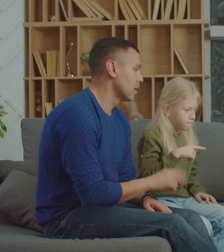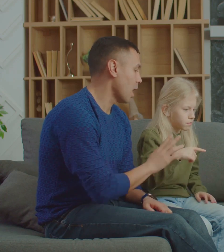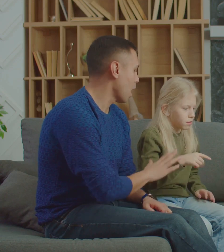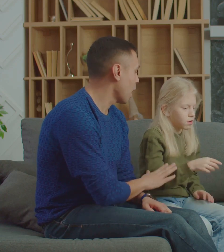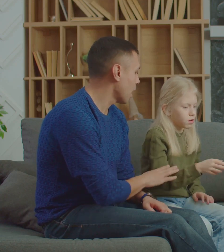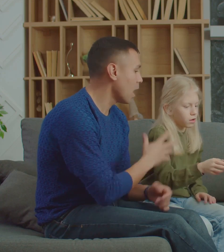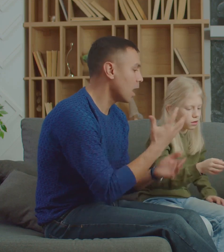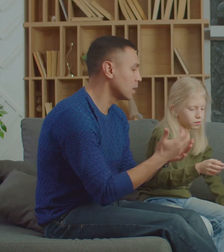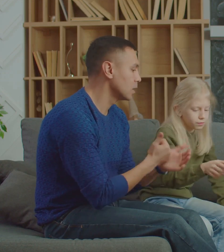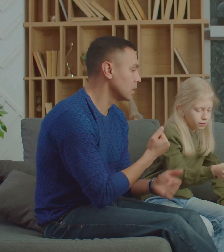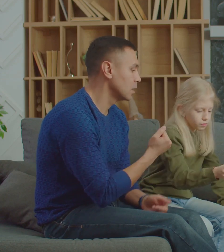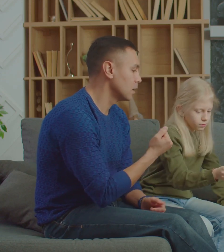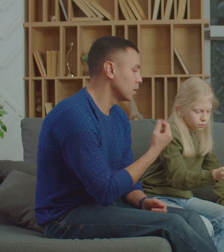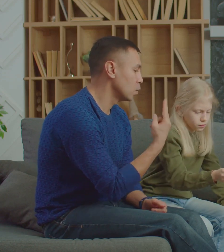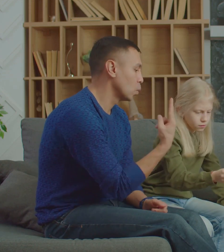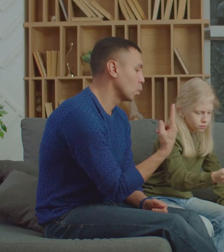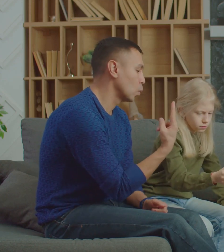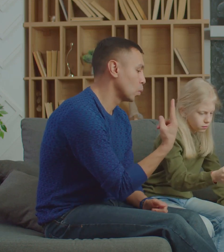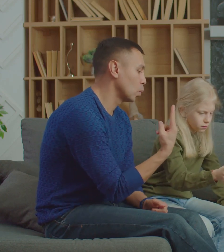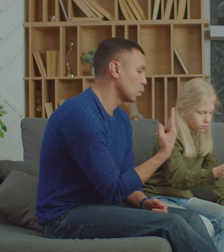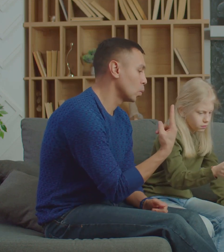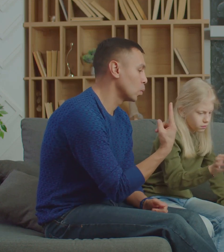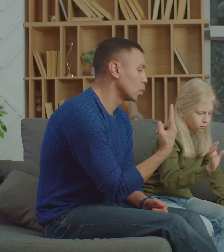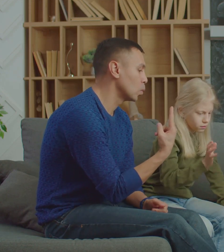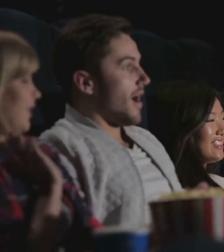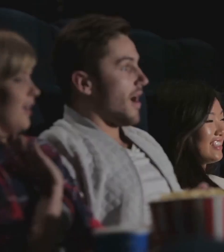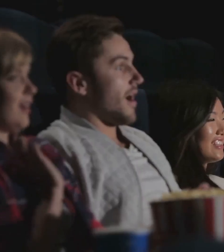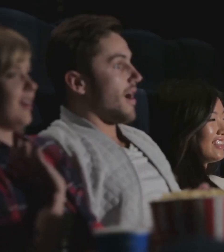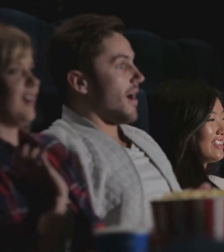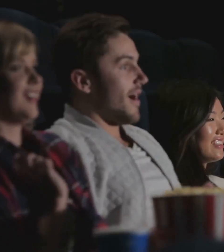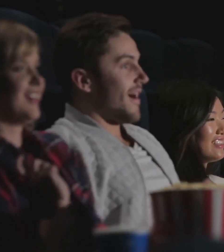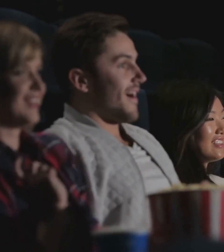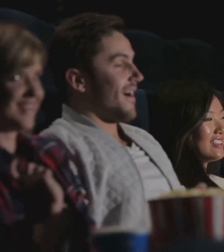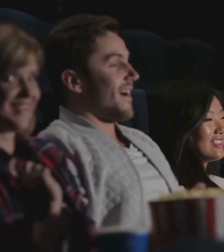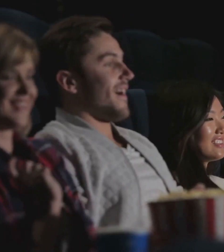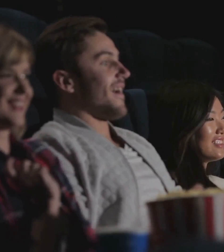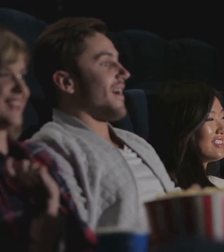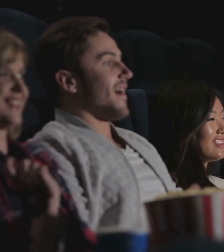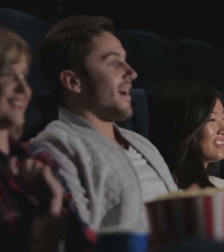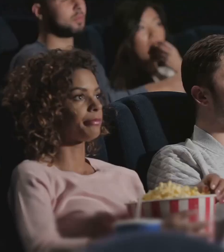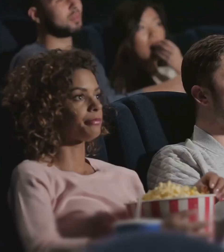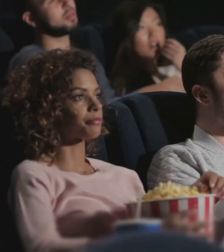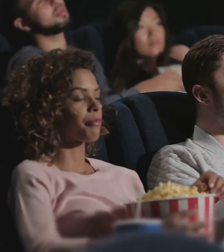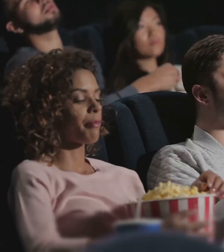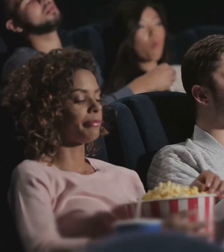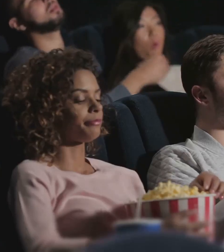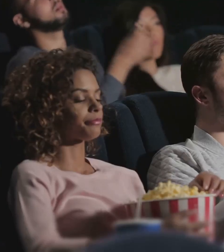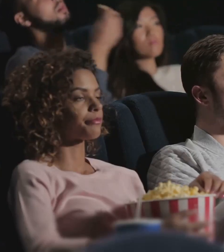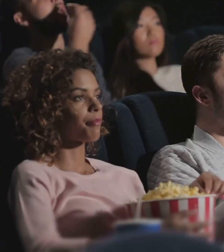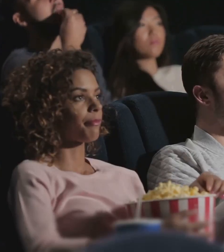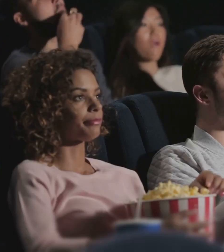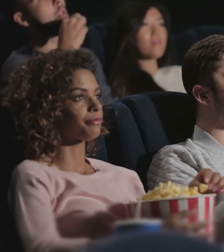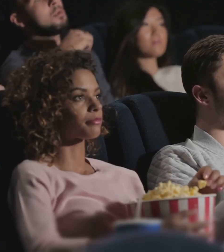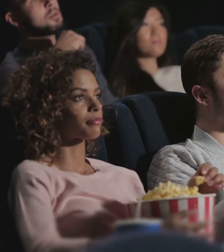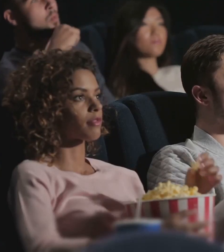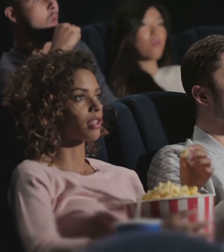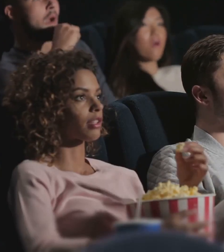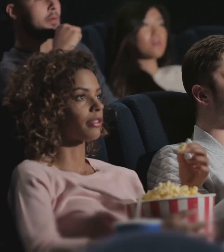and autonomy. Likewise, the film's emotional high points largely occur in speech and song, further emphasizing a hearing-centric